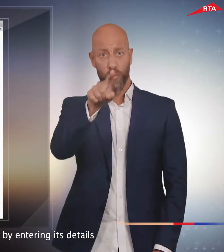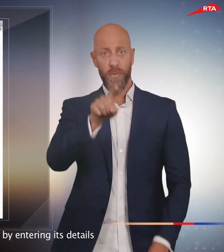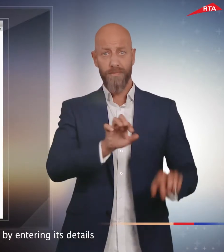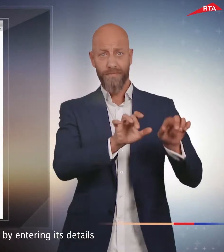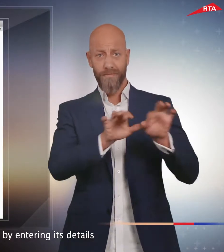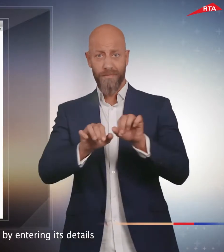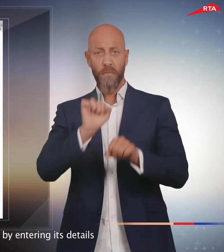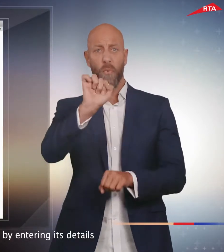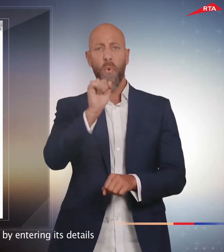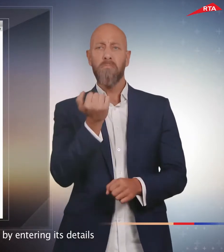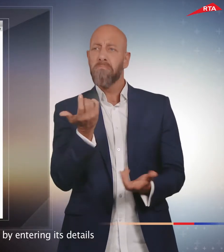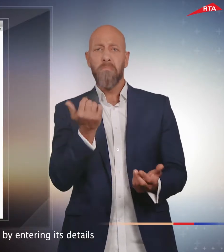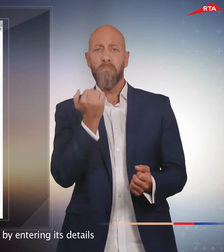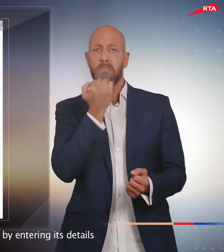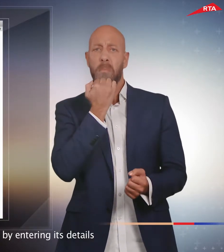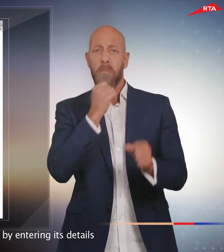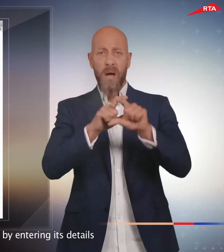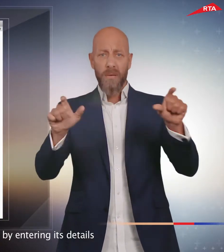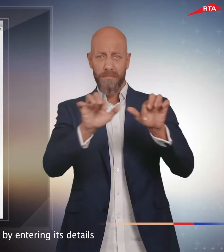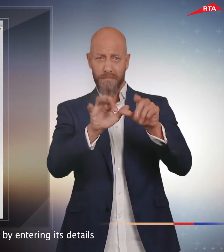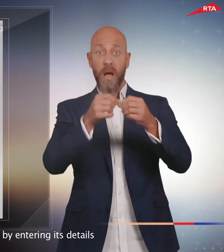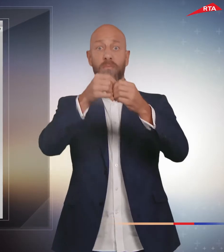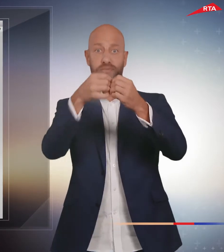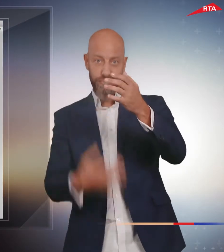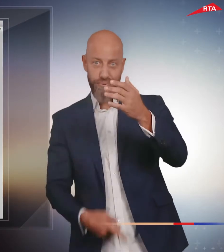Search for your vehicle by entering its details.